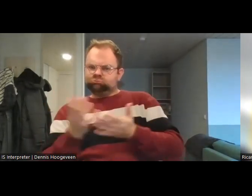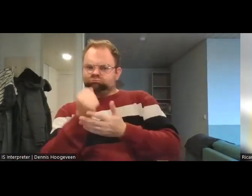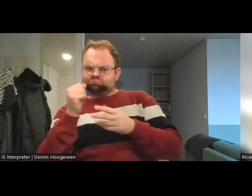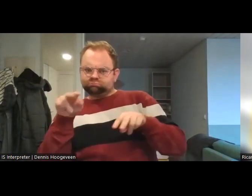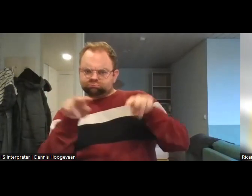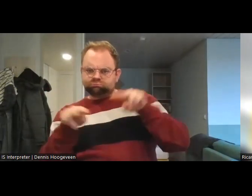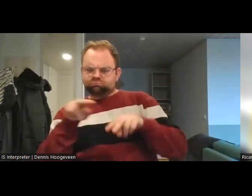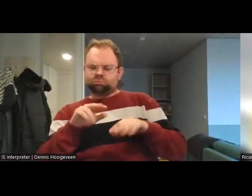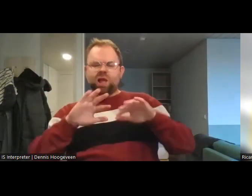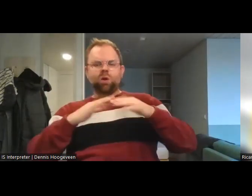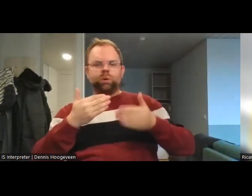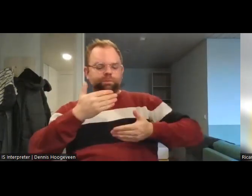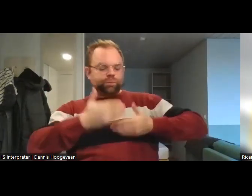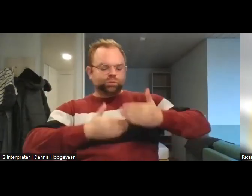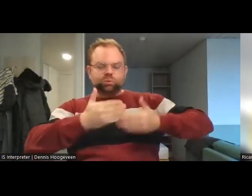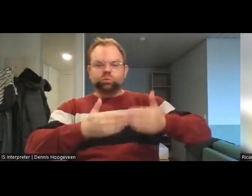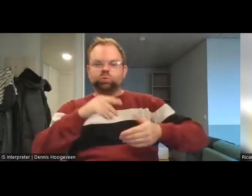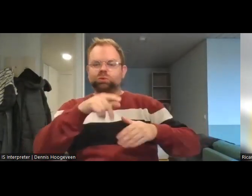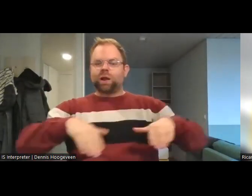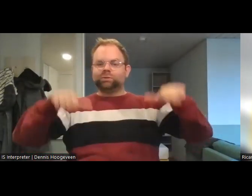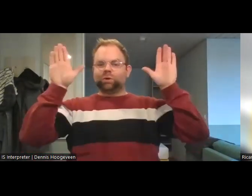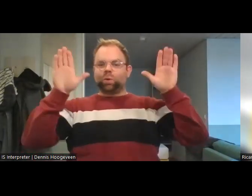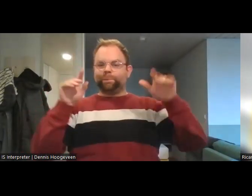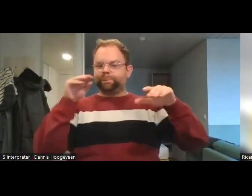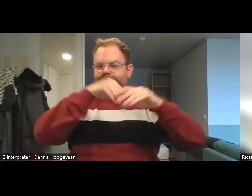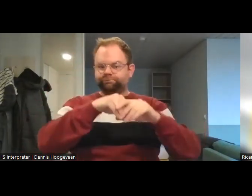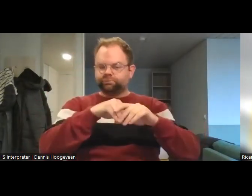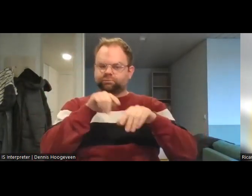grounds, so the reasons why a person